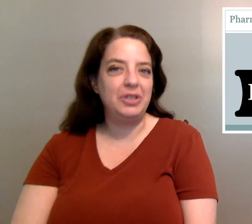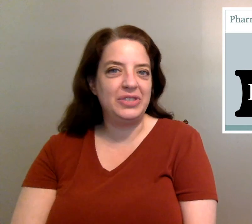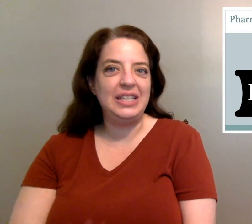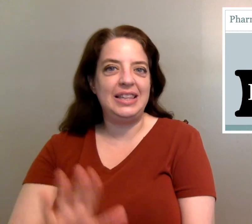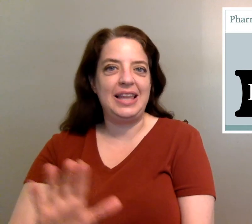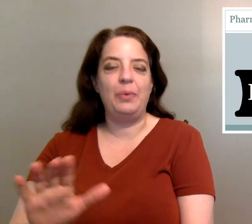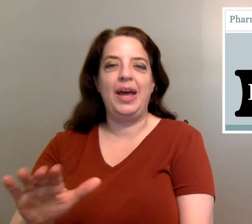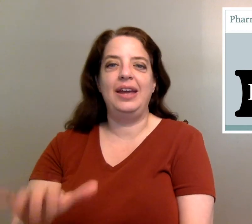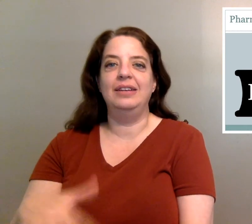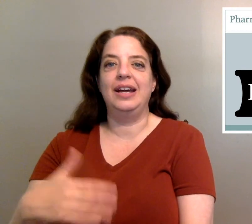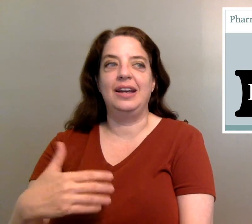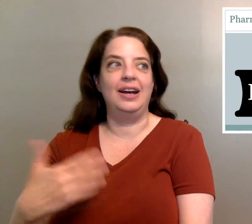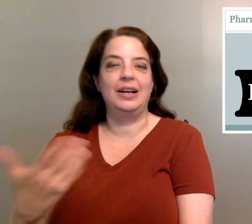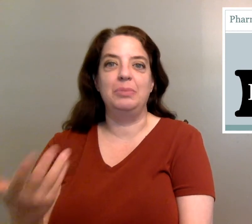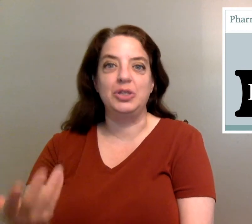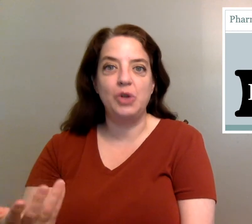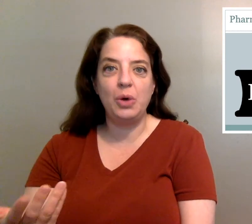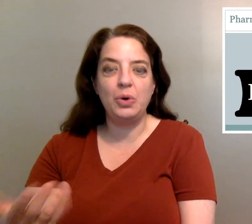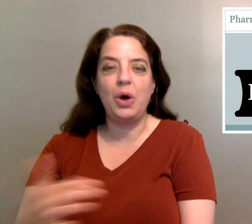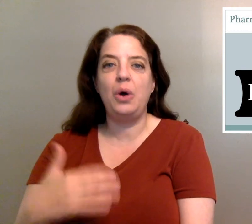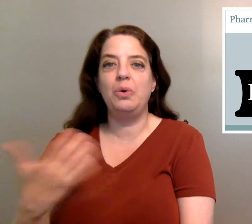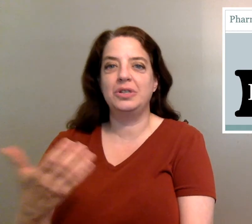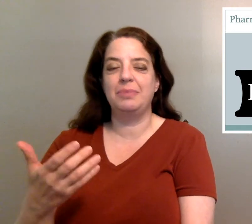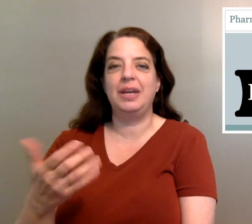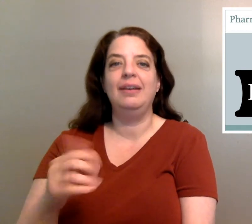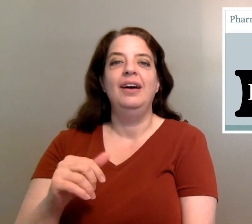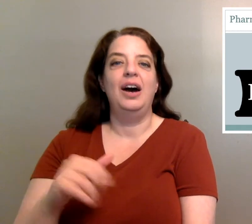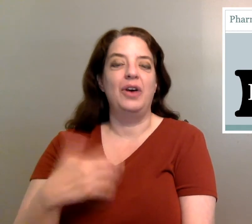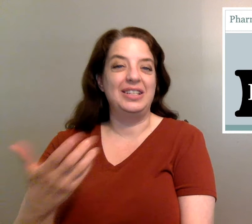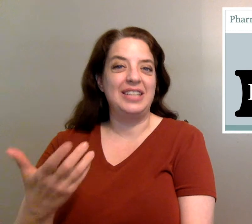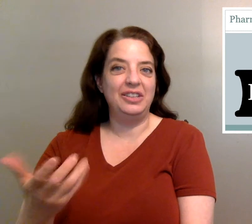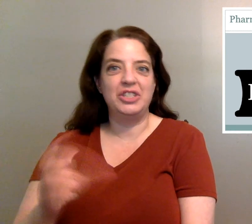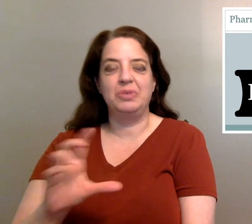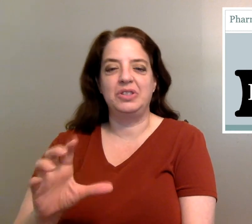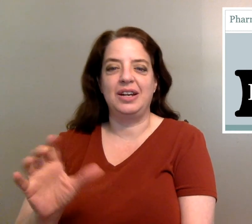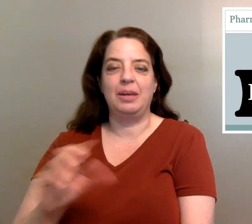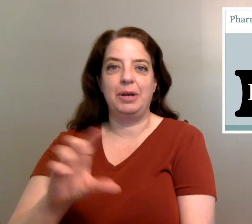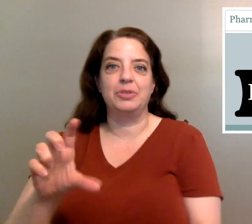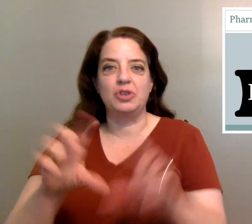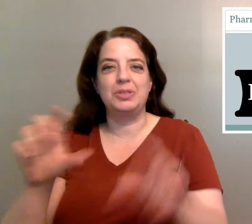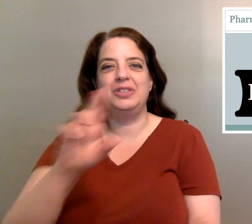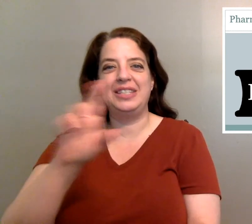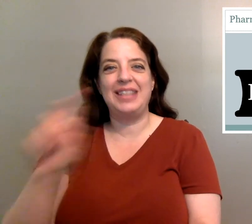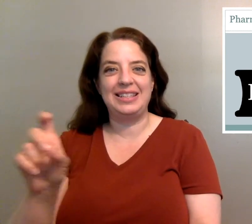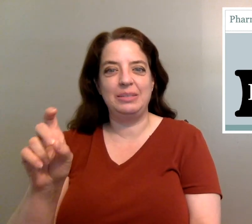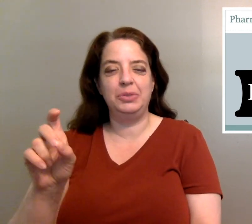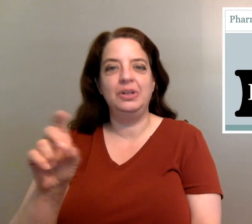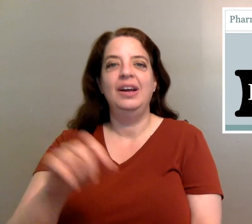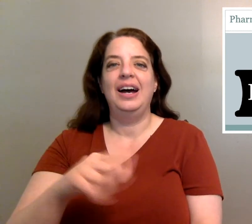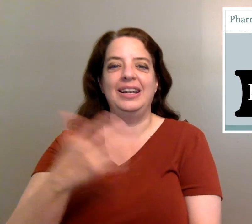seen it that way in like a company's logo or something, or on television when they're talking about a prescription, you see that symbol. It's